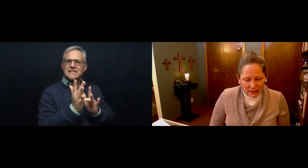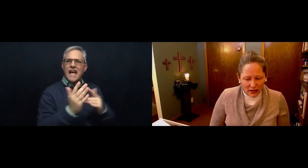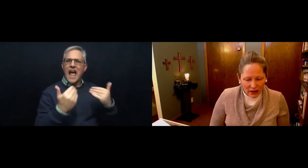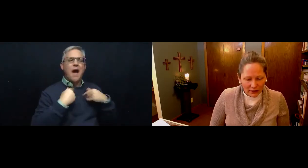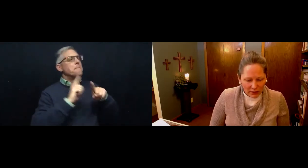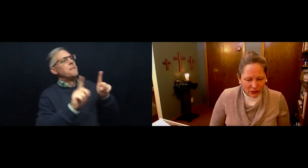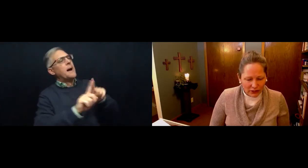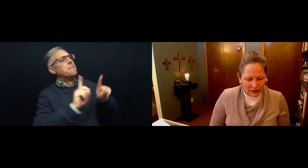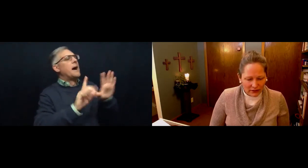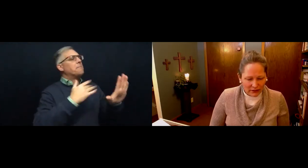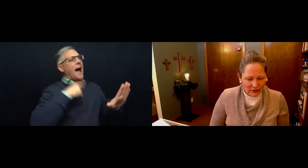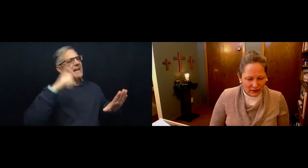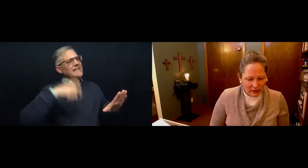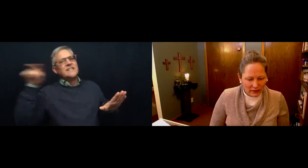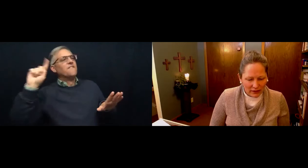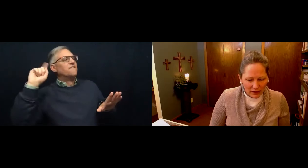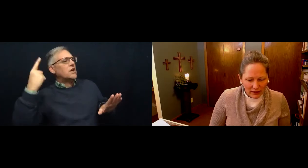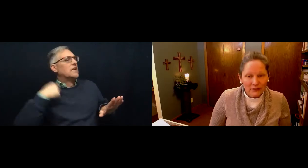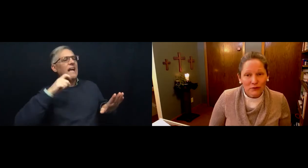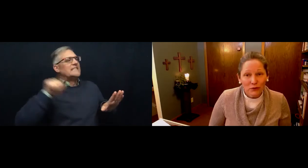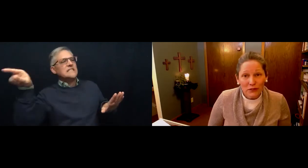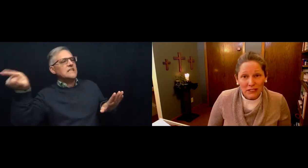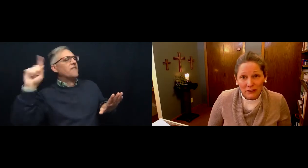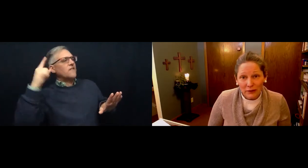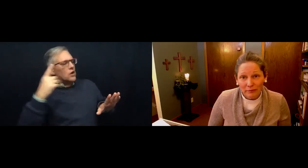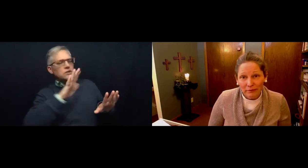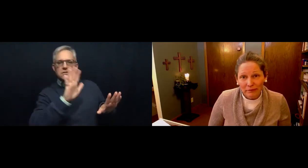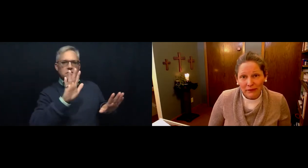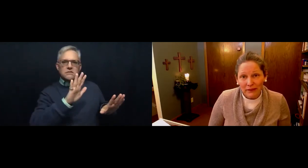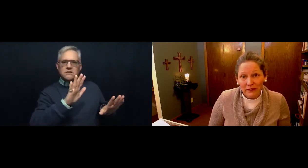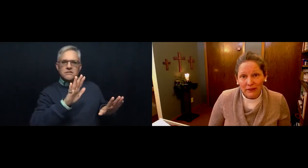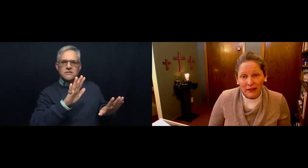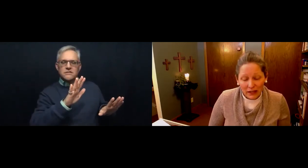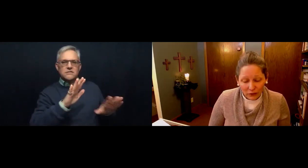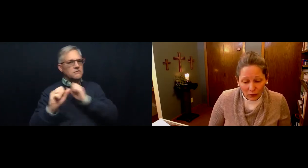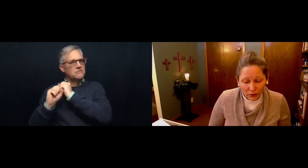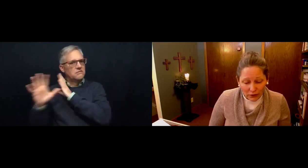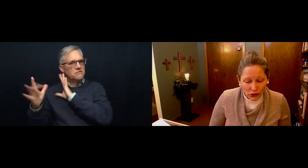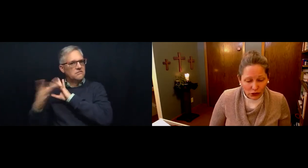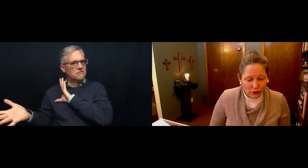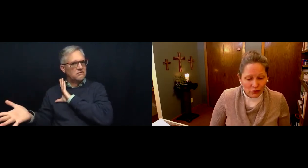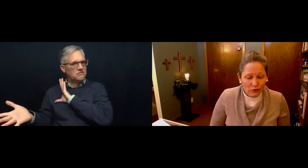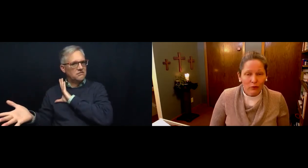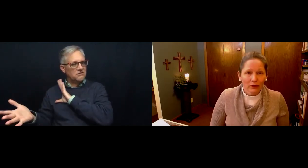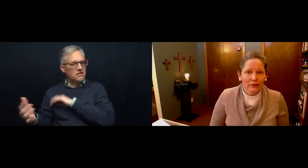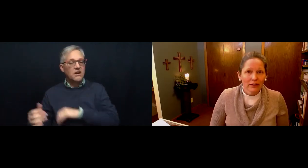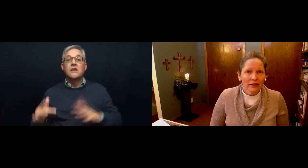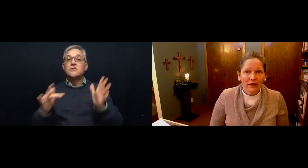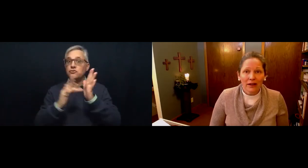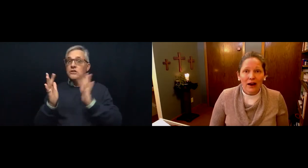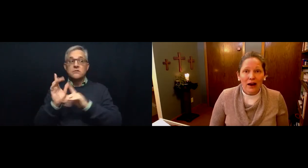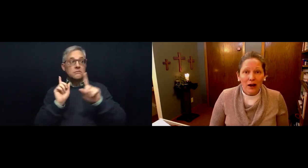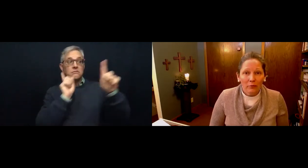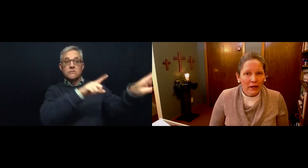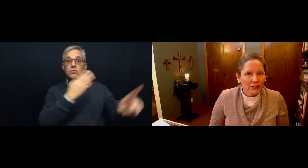Jesus is on a mission to Jerusalem in order to show the world